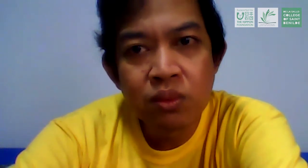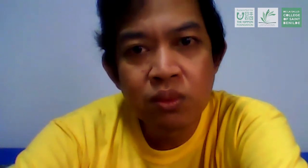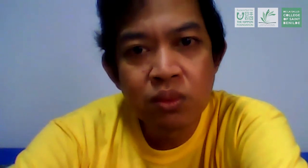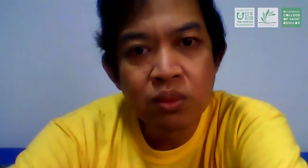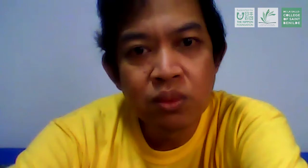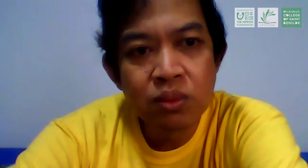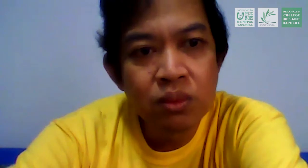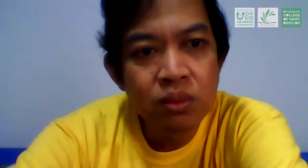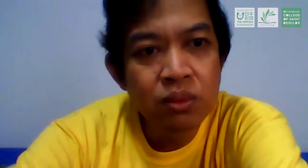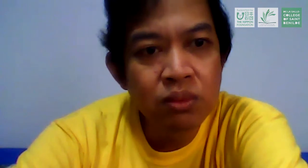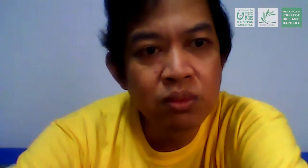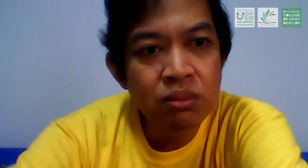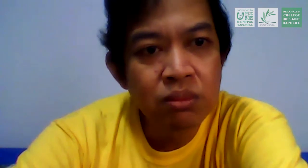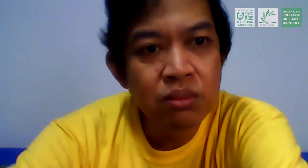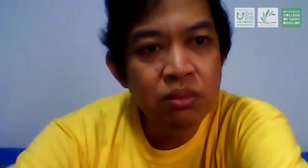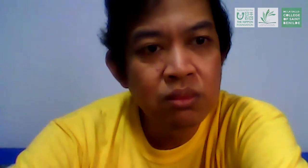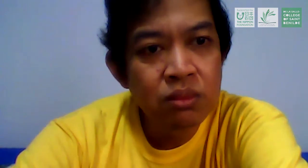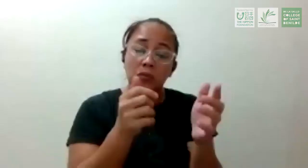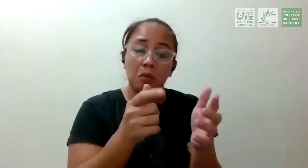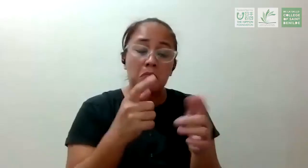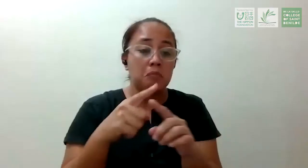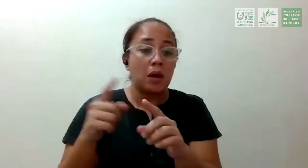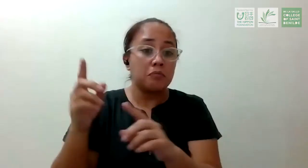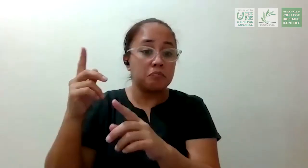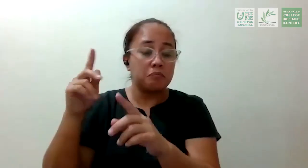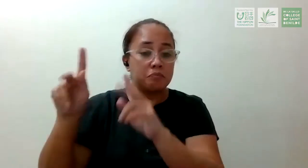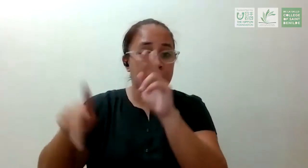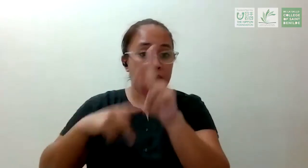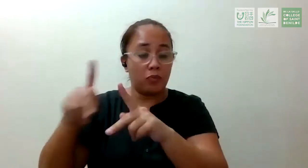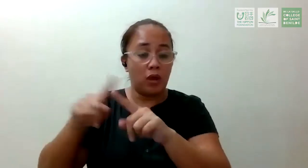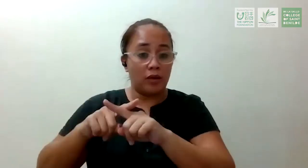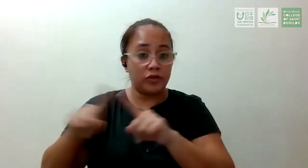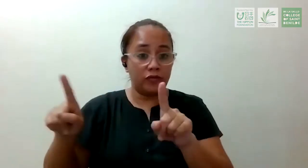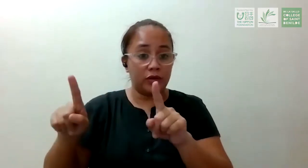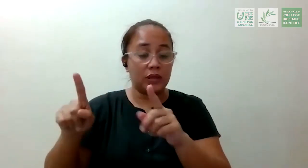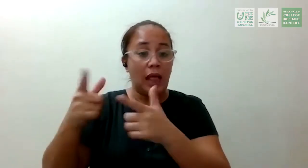but when people have different language backgrounds,